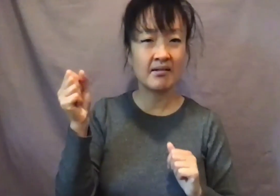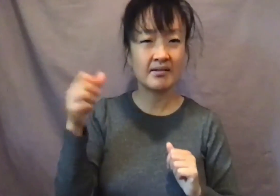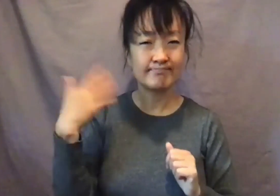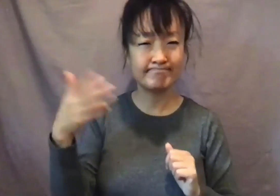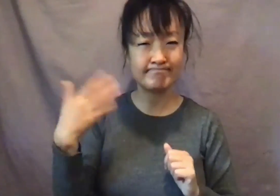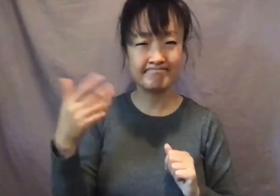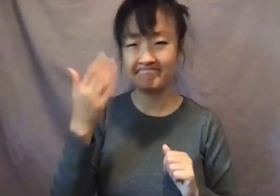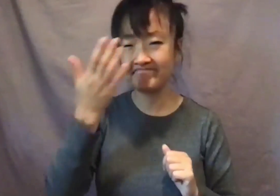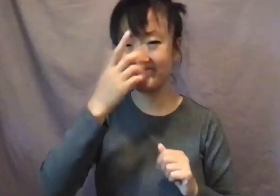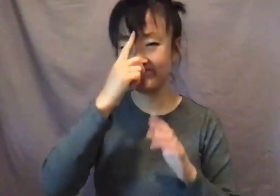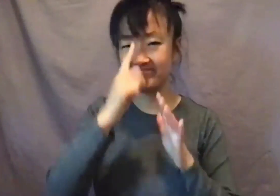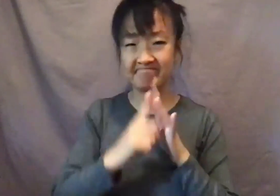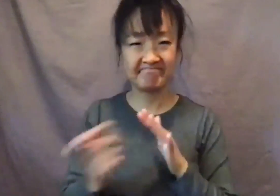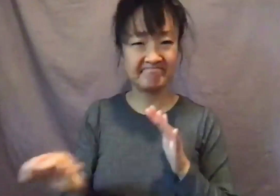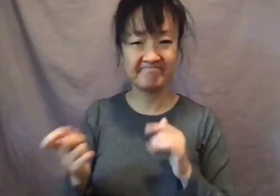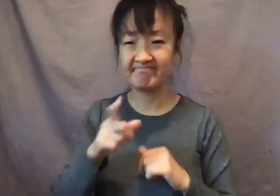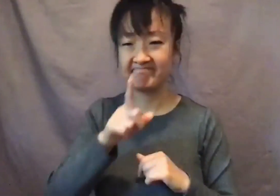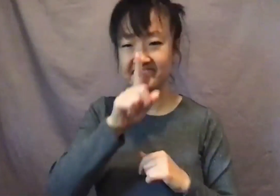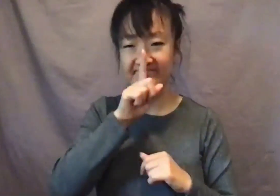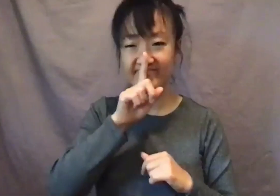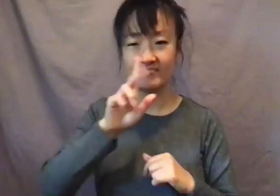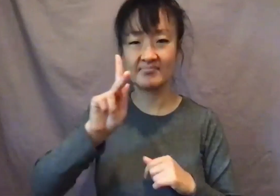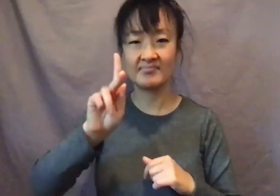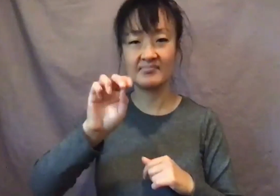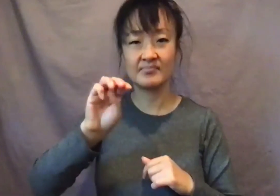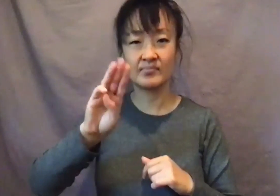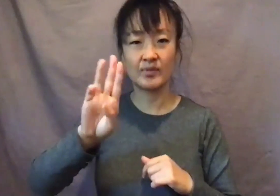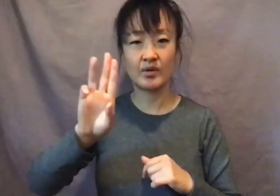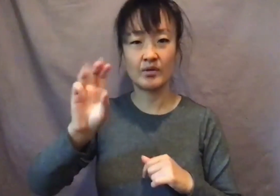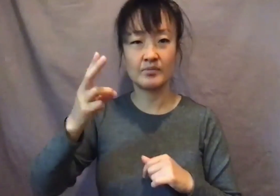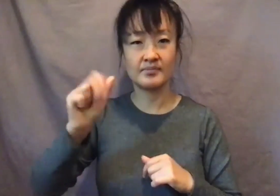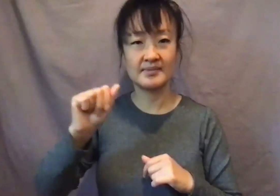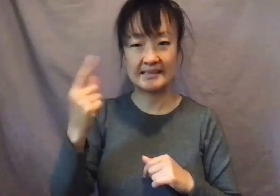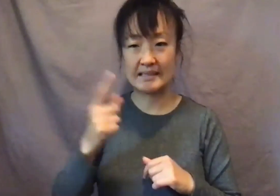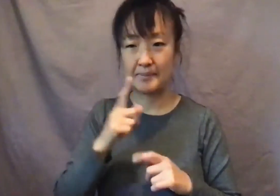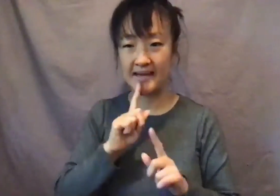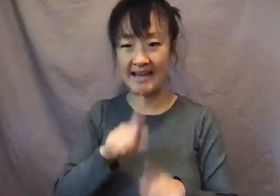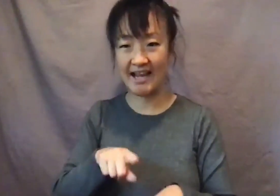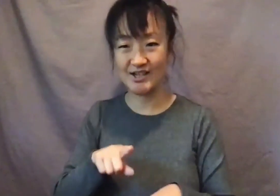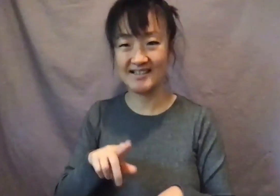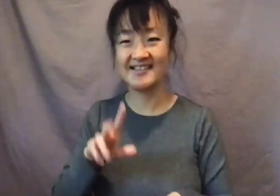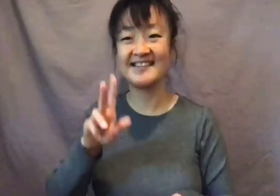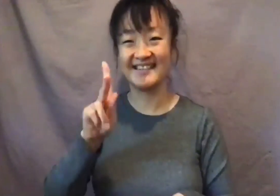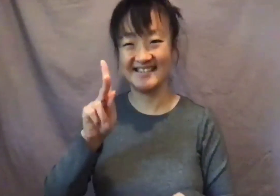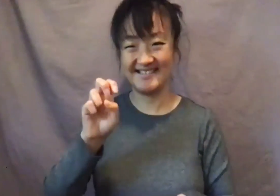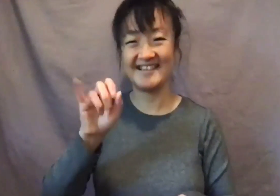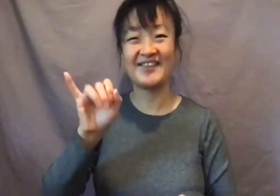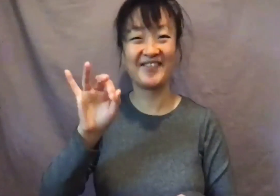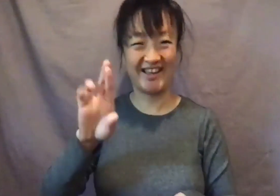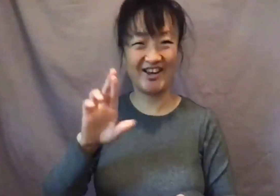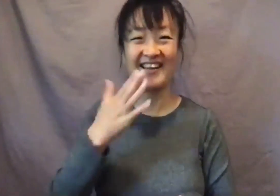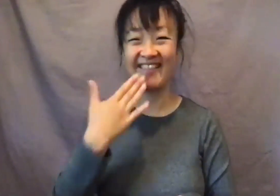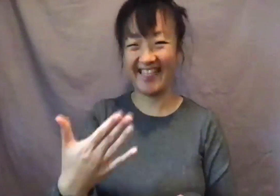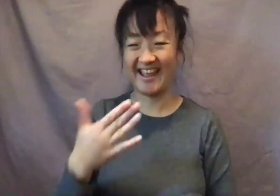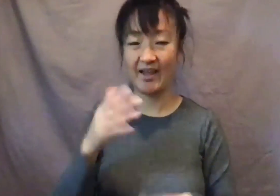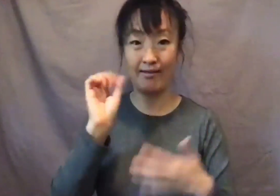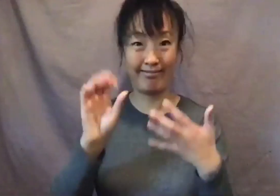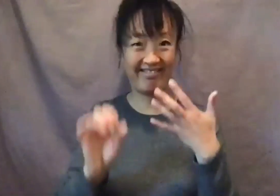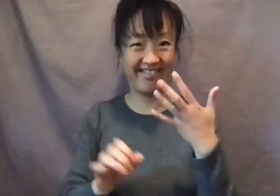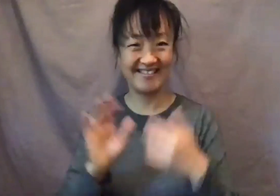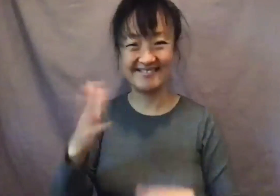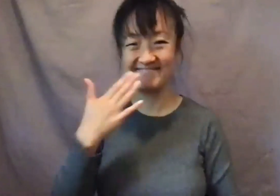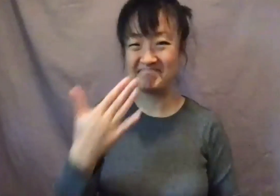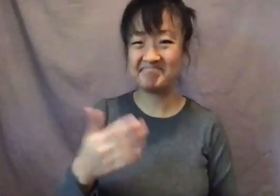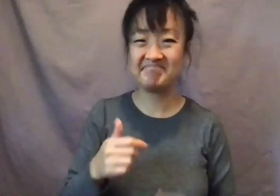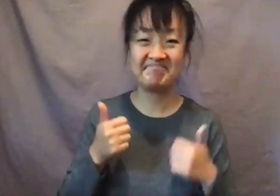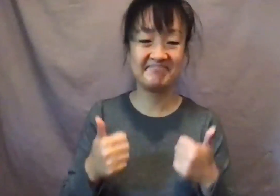I'm forgetting. It's not kombucha. It's the somebody's answering. Yes, kefir. Thank you. You know, these were